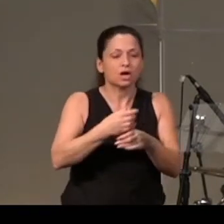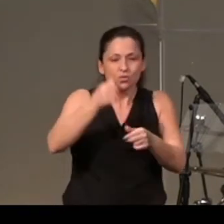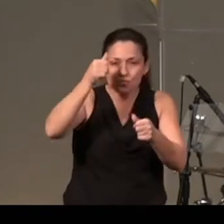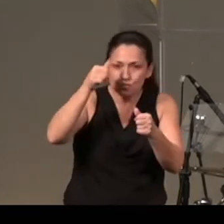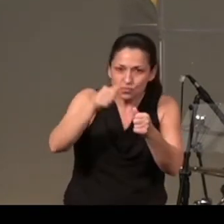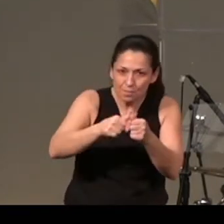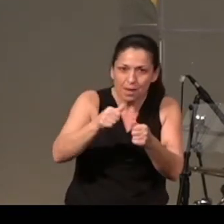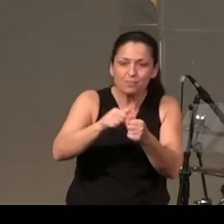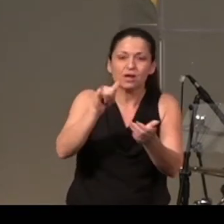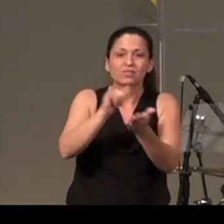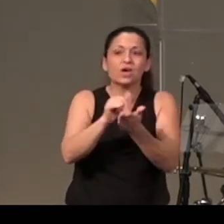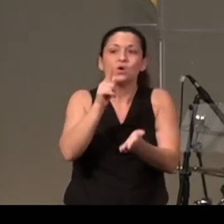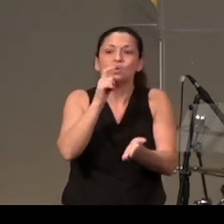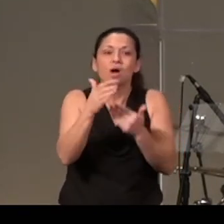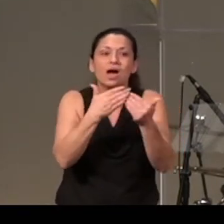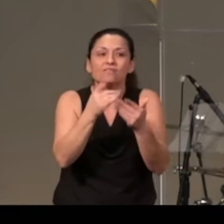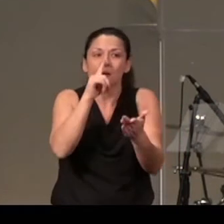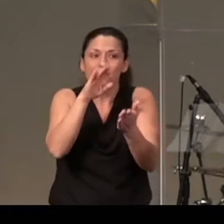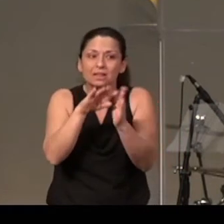not perish,